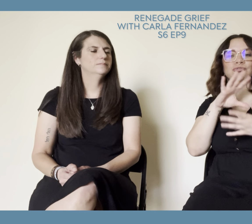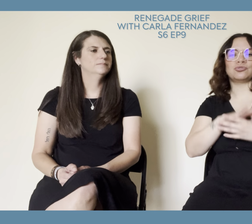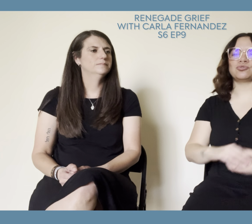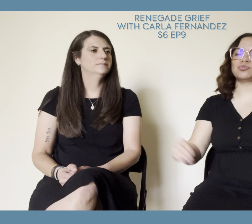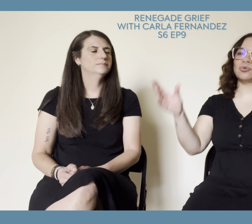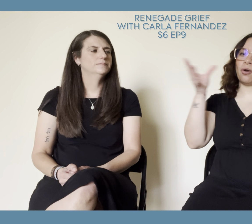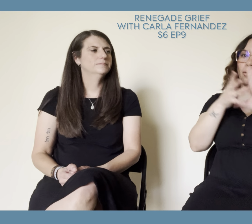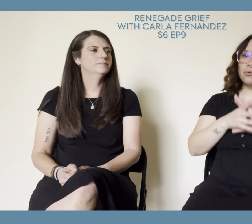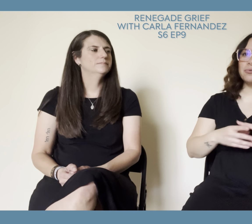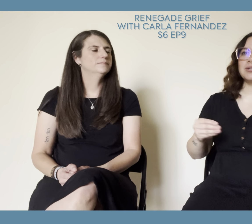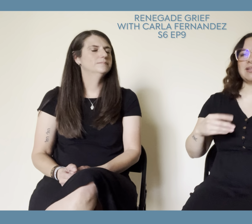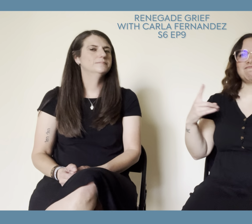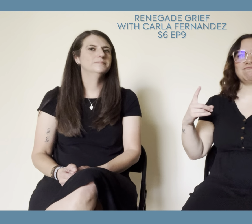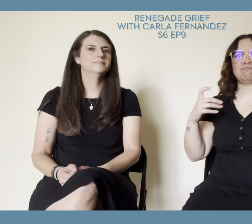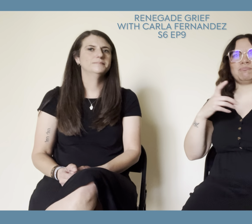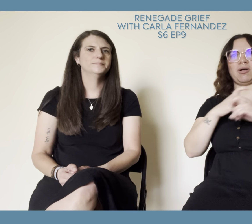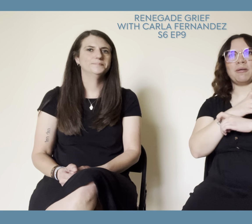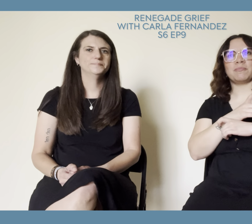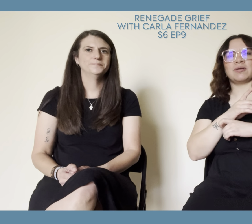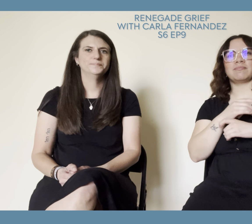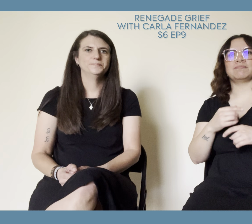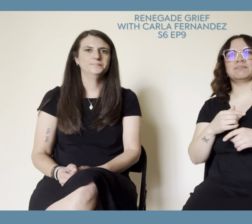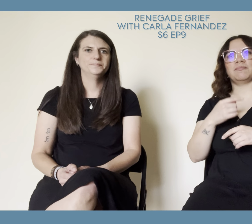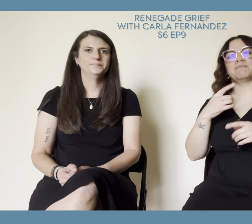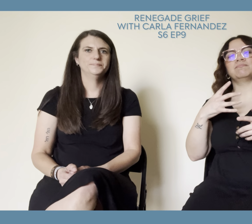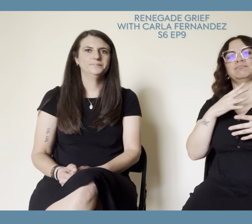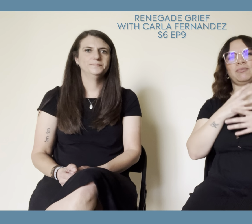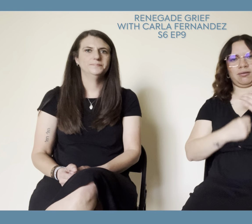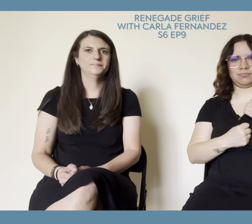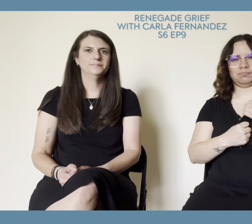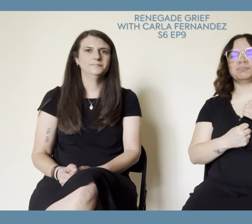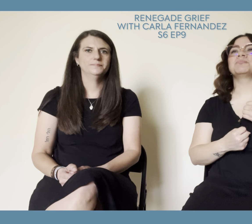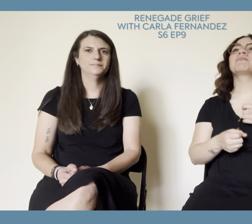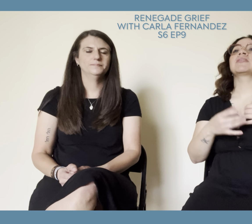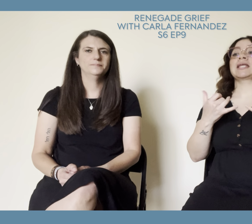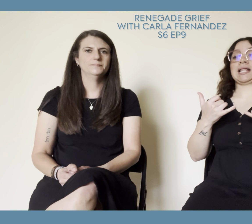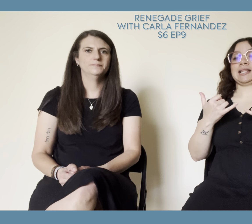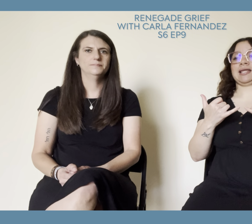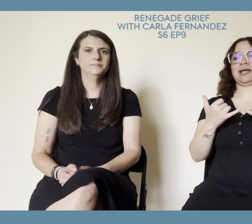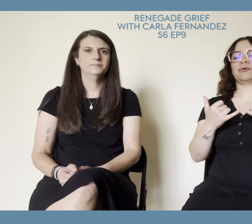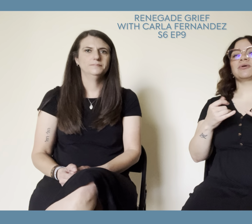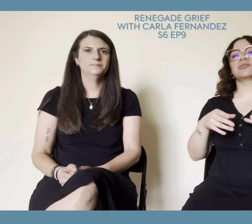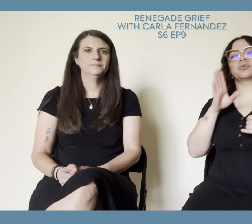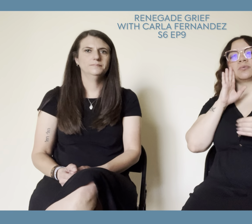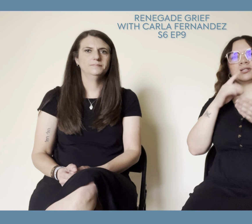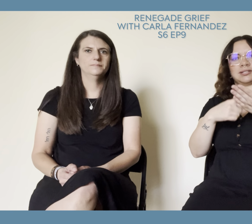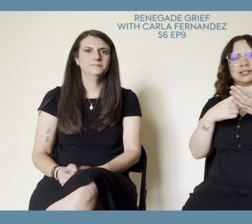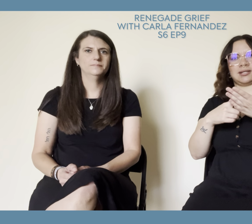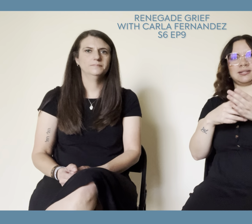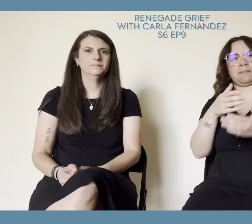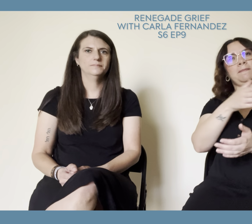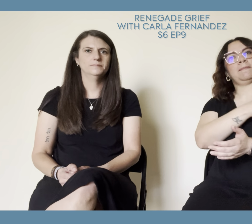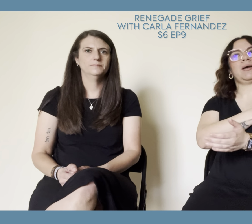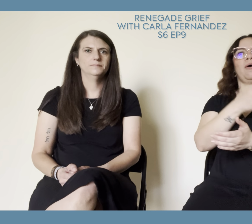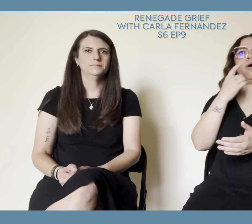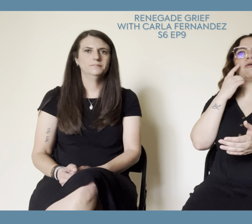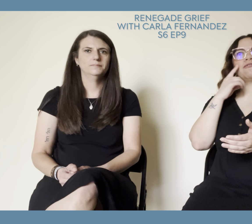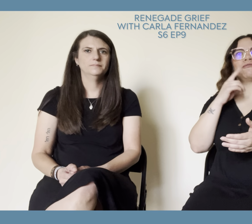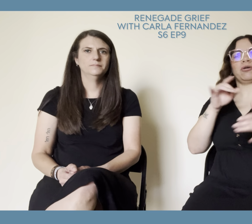and the complicated reality of loss. In this episode, Carla talks about the power of normalizing these